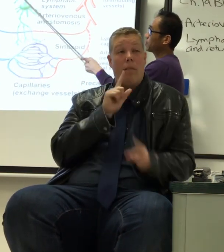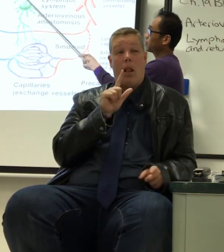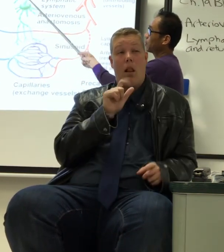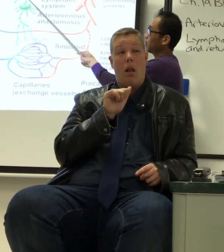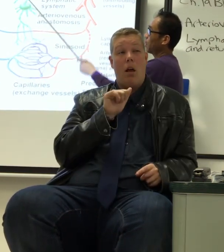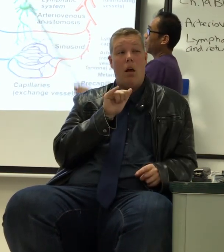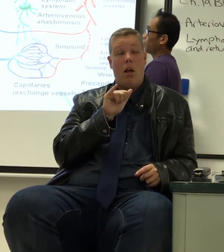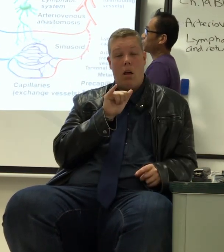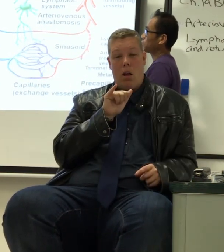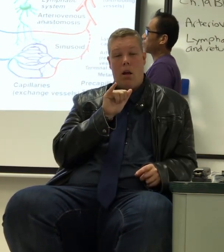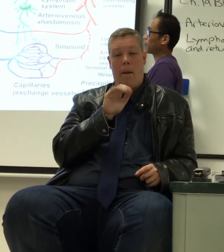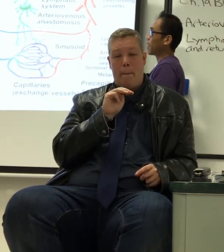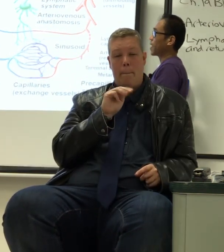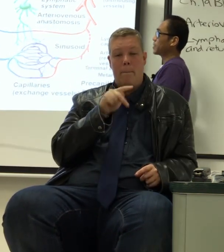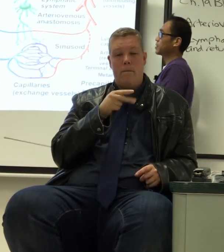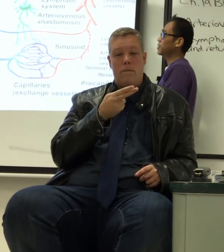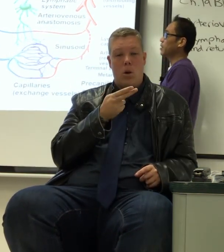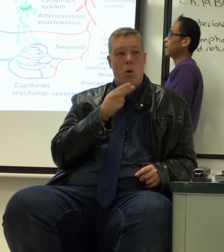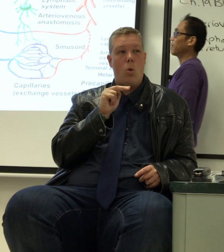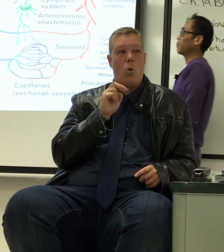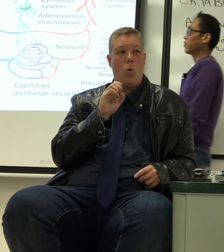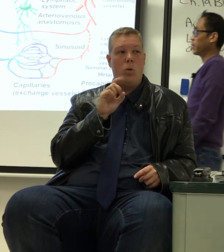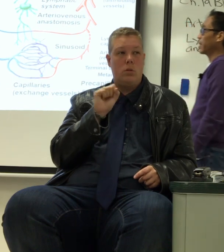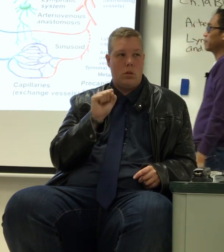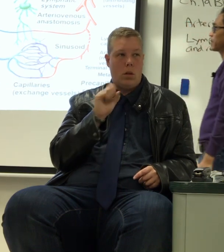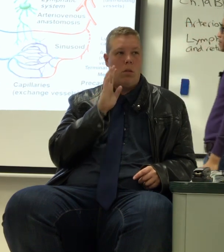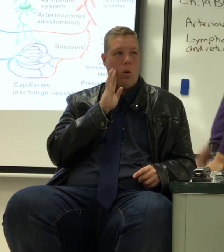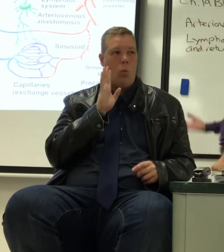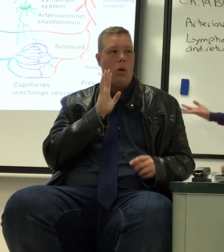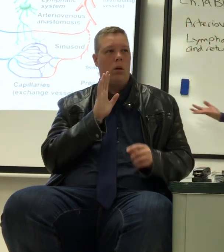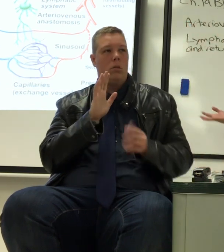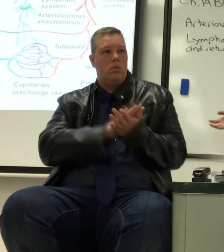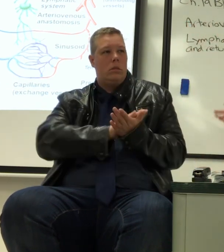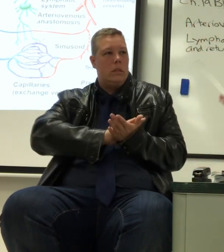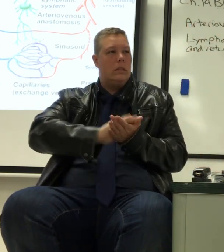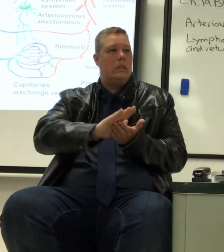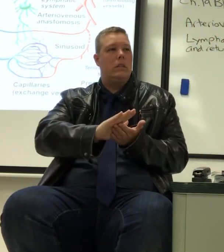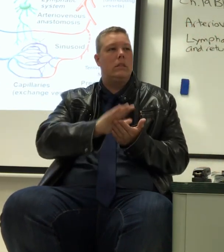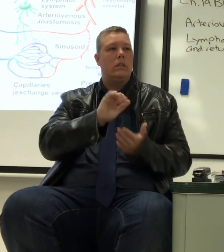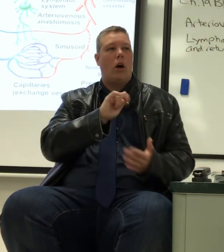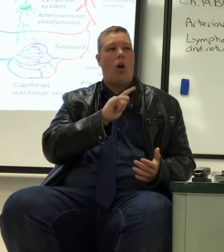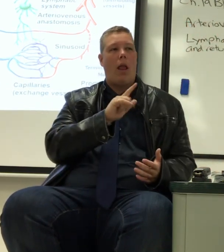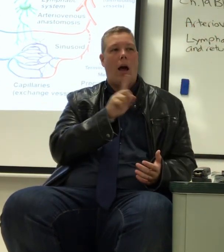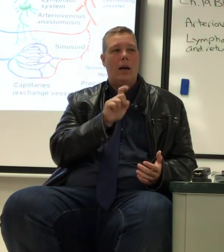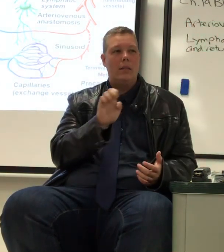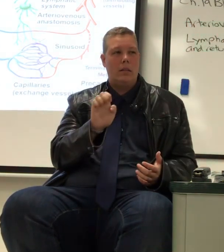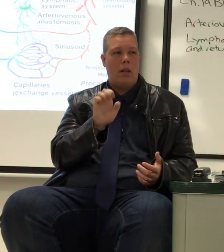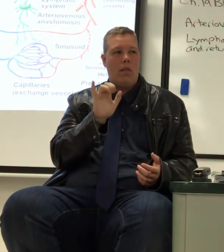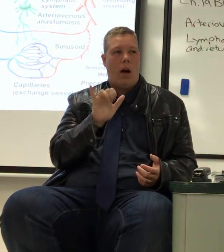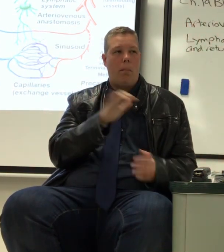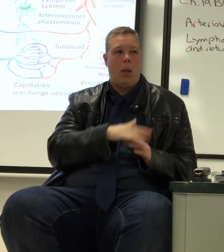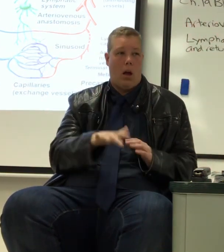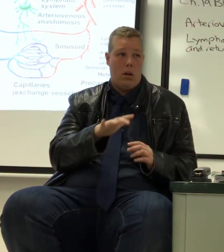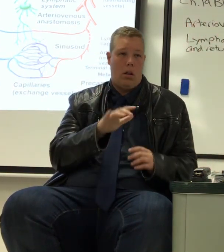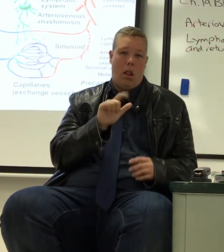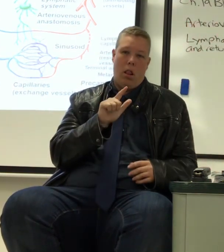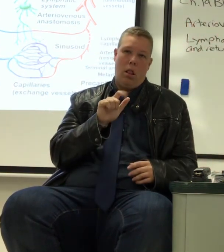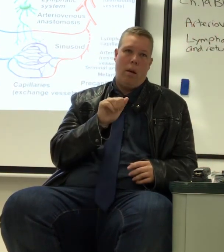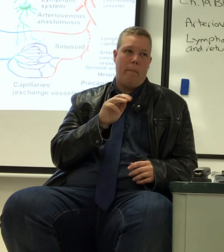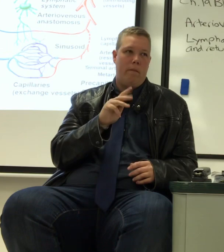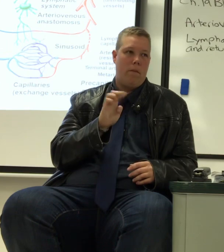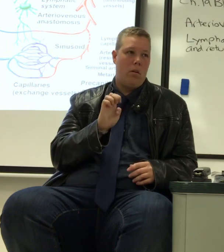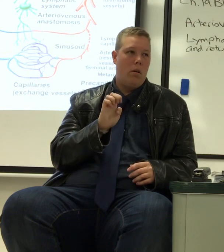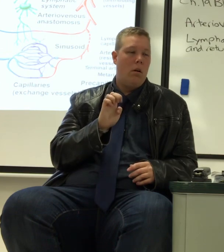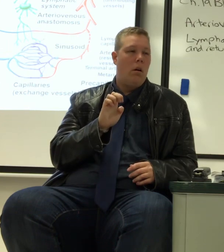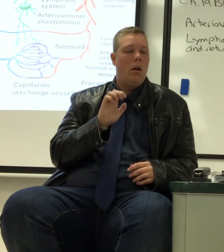nodes, which will sterilize the blood, or the lymph, because white blood